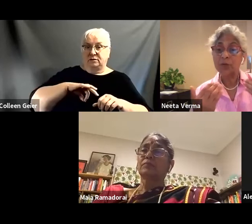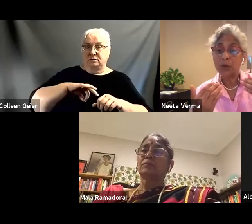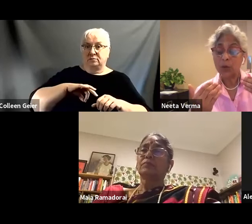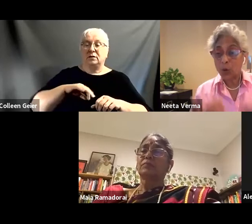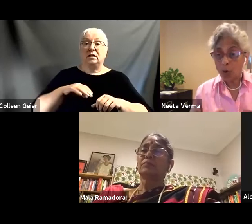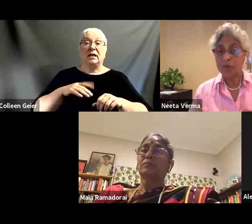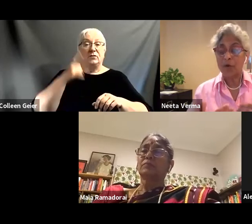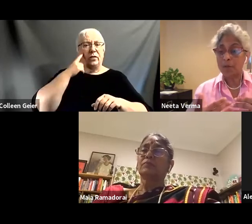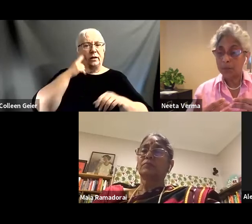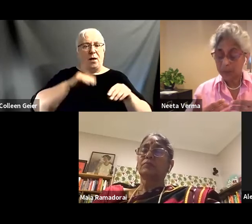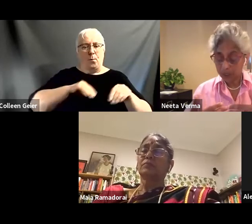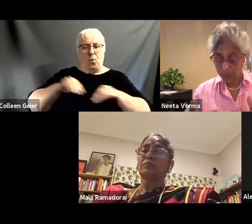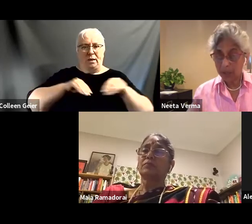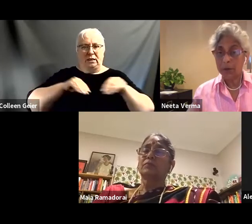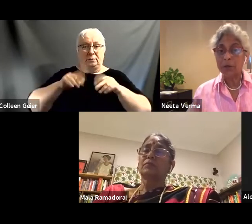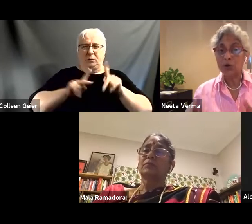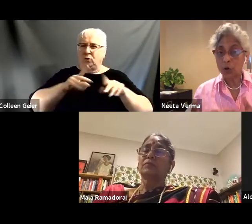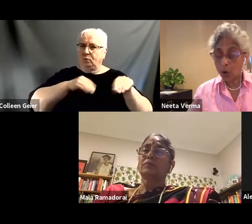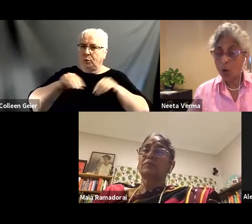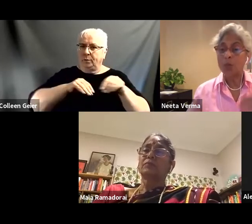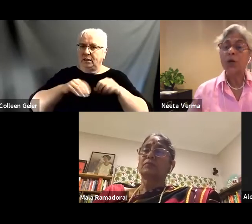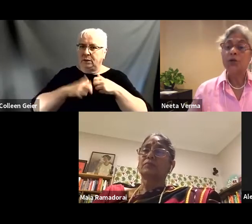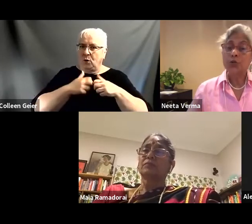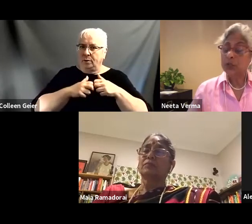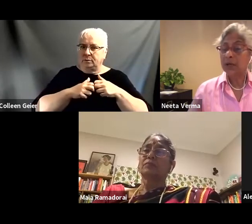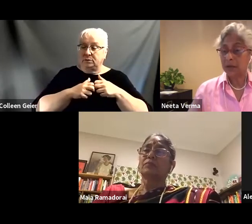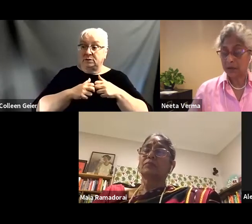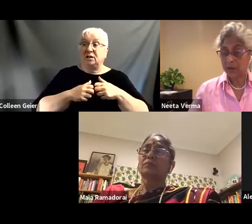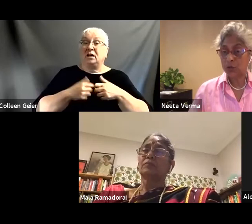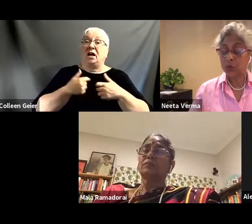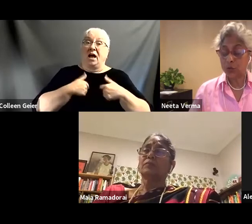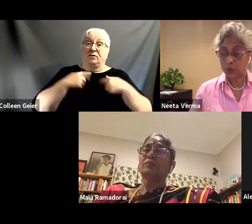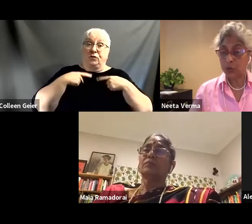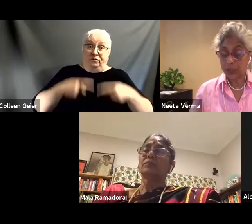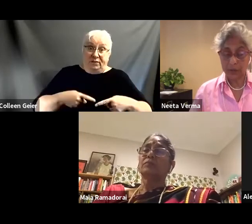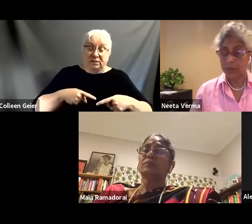have to go from your home to the